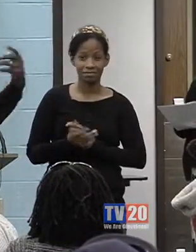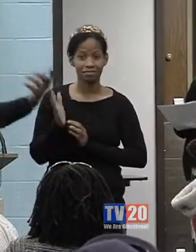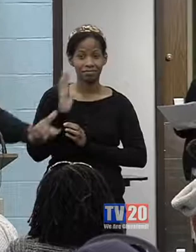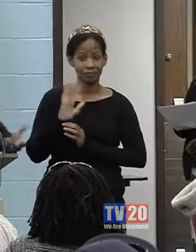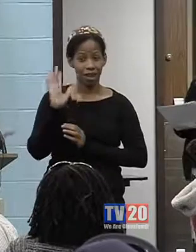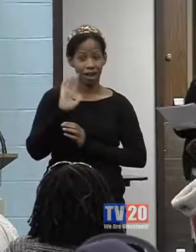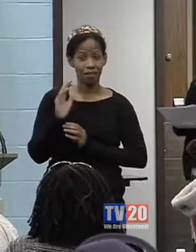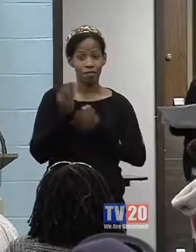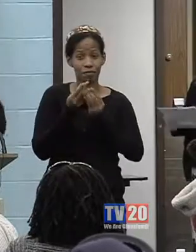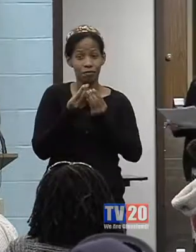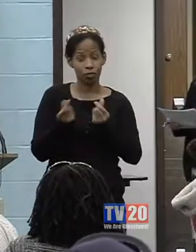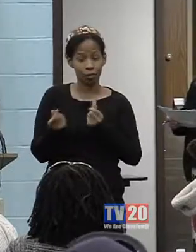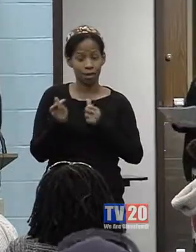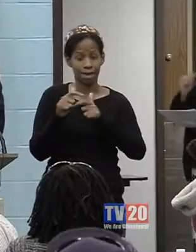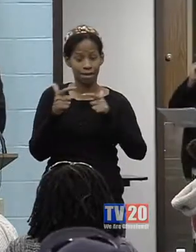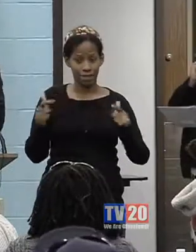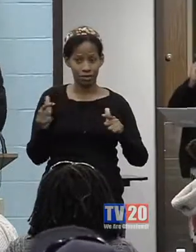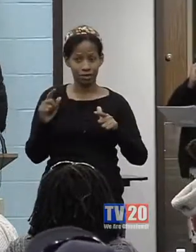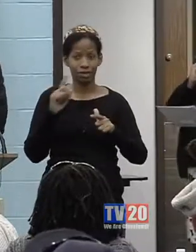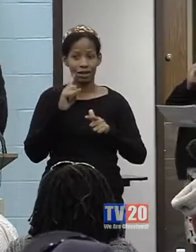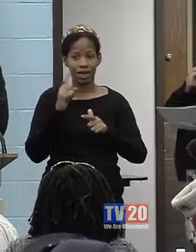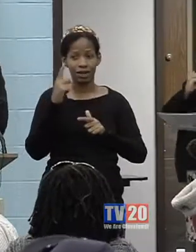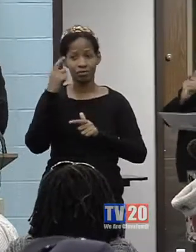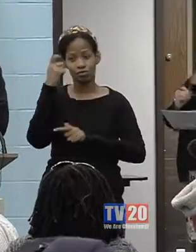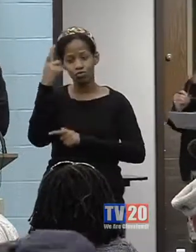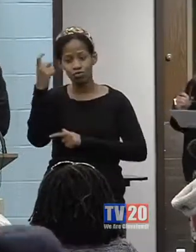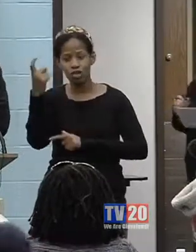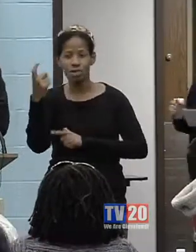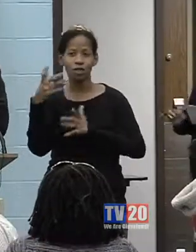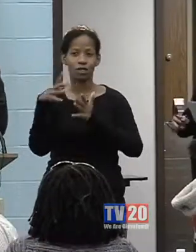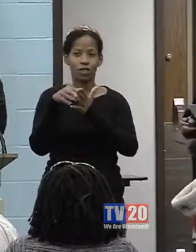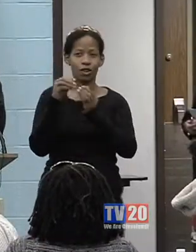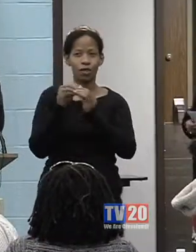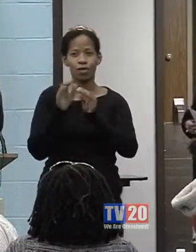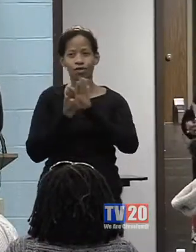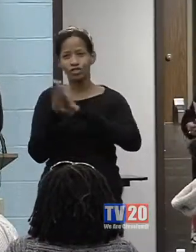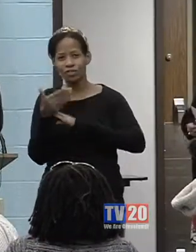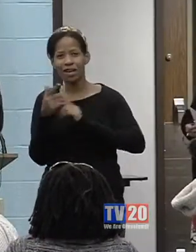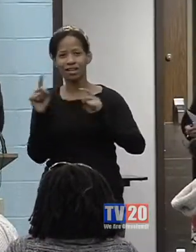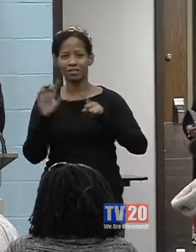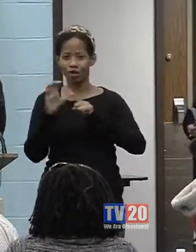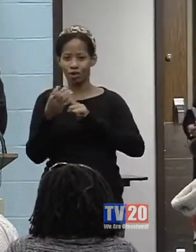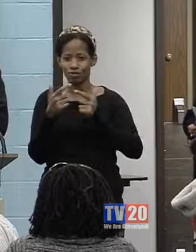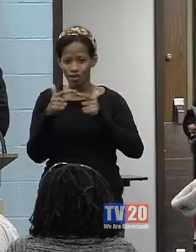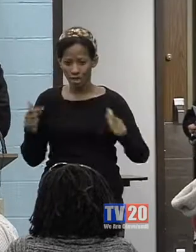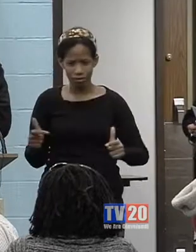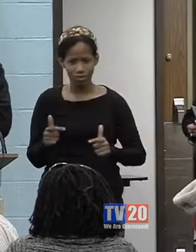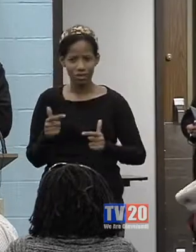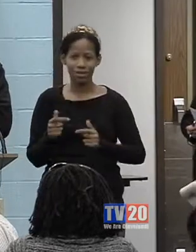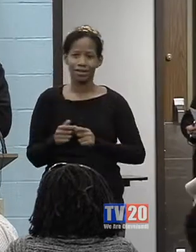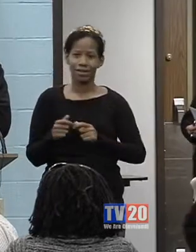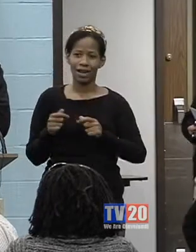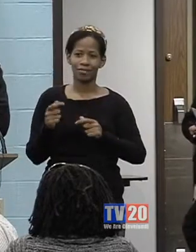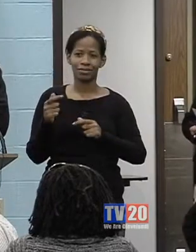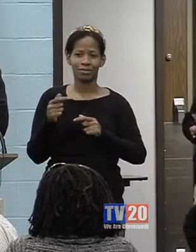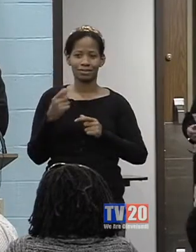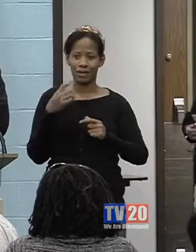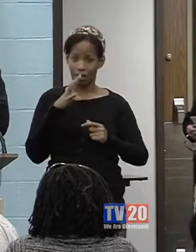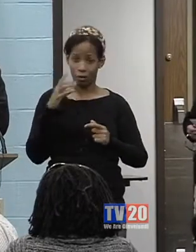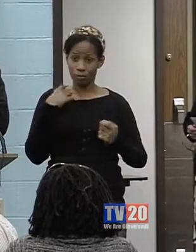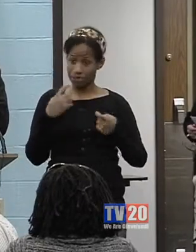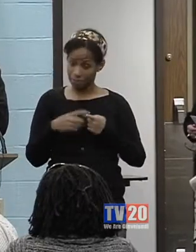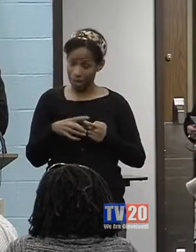in Swahili. Matter of fact, I used to even dream in it sometime in Swahili. And I did that as well as the sign language and some Spanish